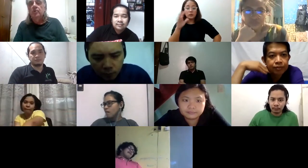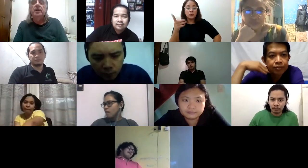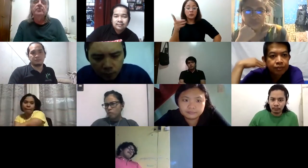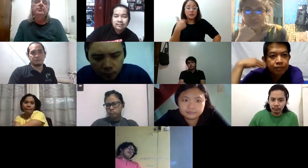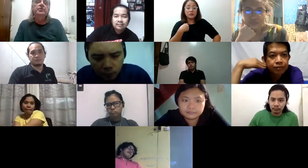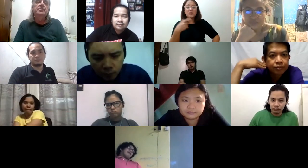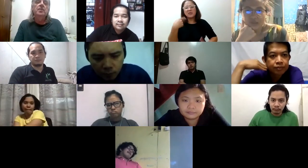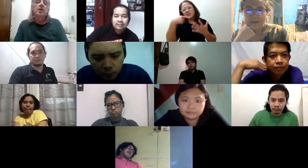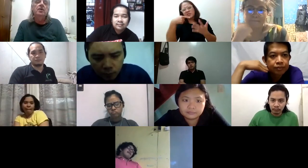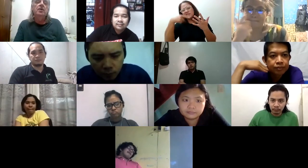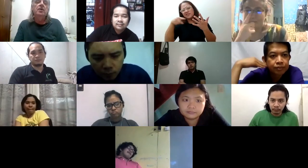through it tomorrow,